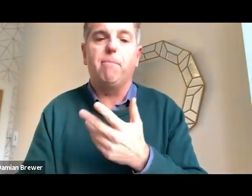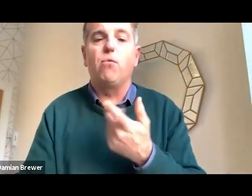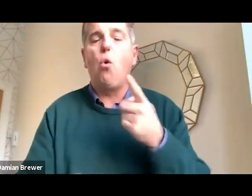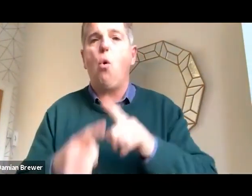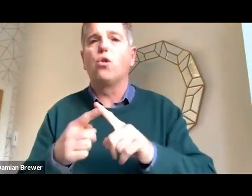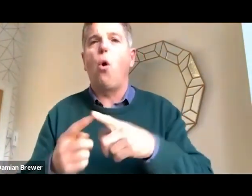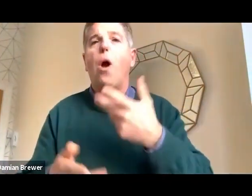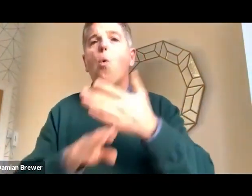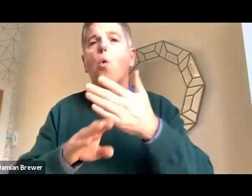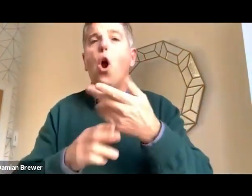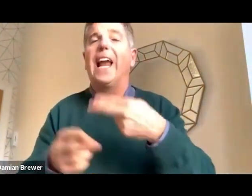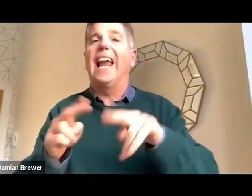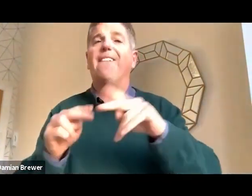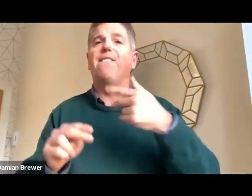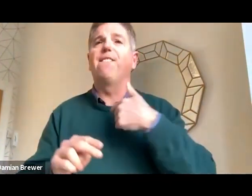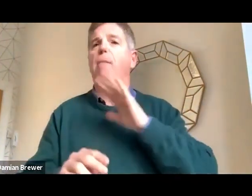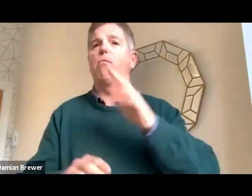and that pays for my interpreters.